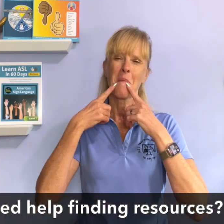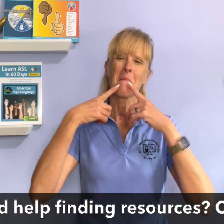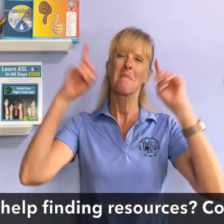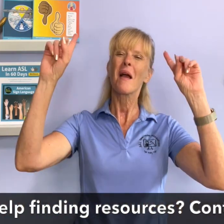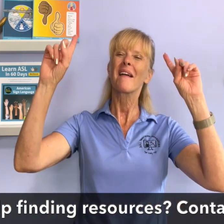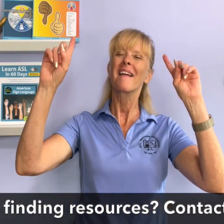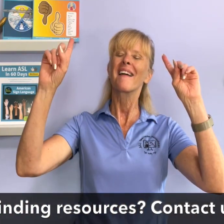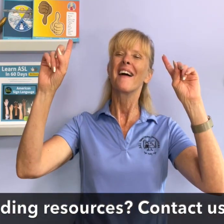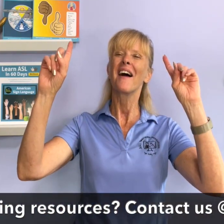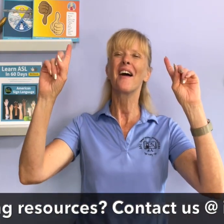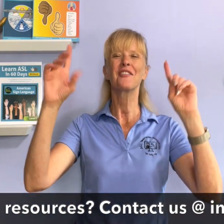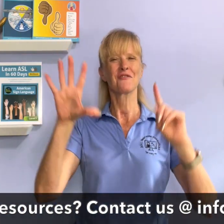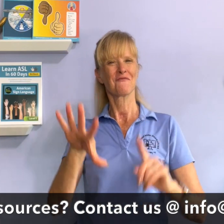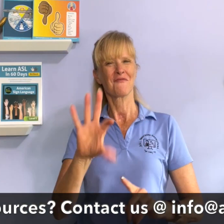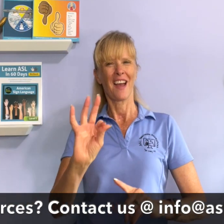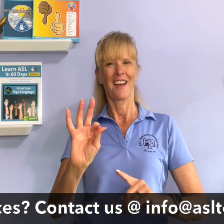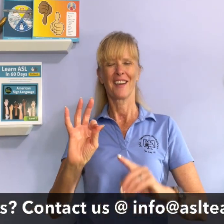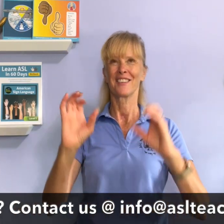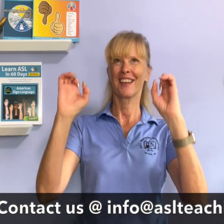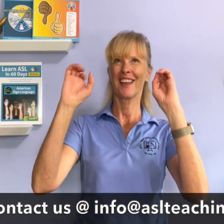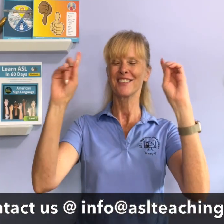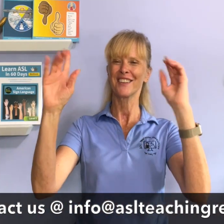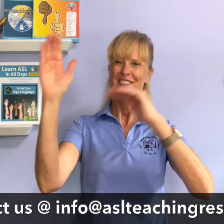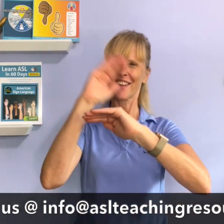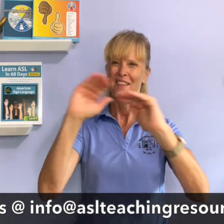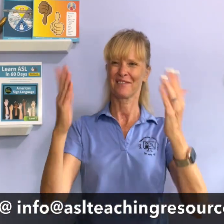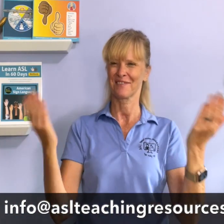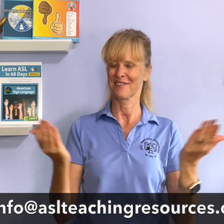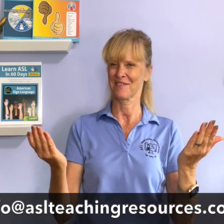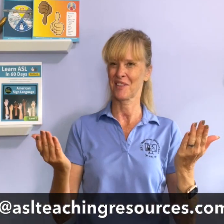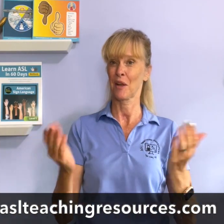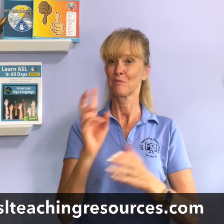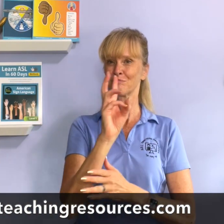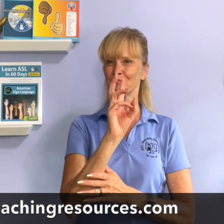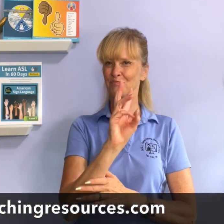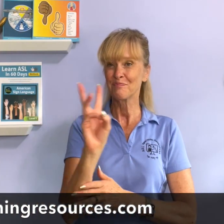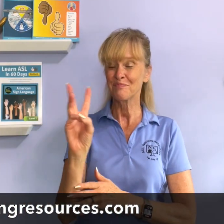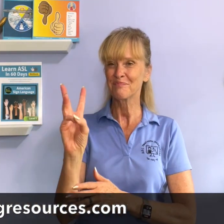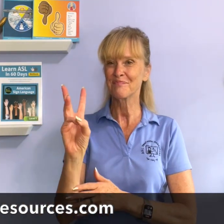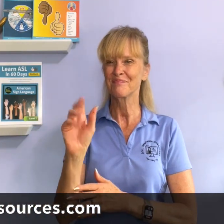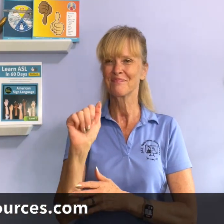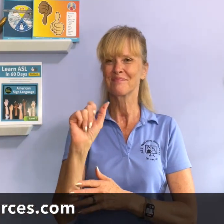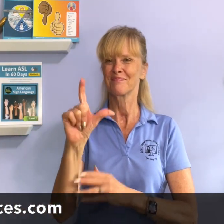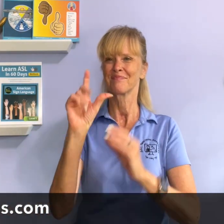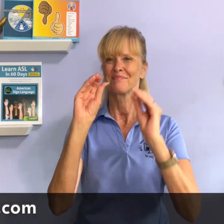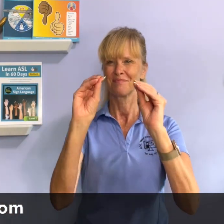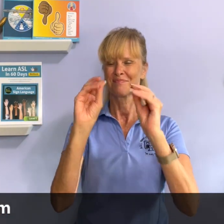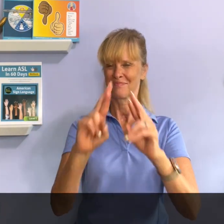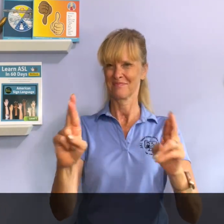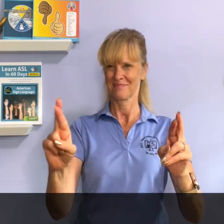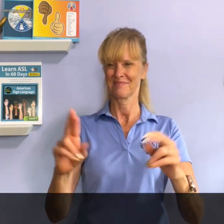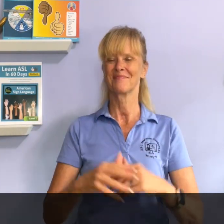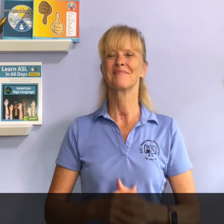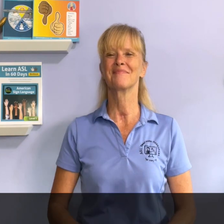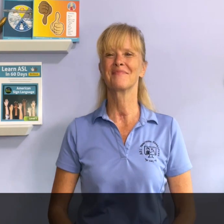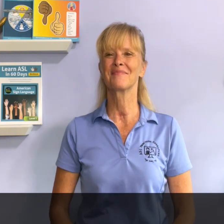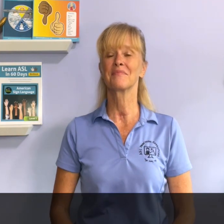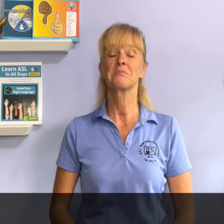further you found your educational heaven right here at ASL teaching resources whether you're a